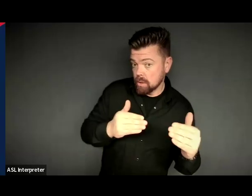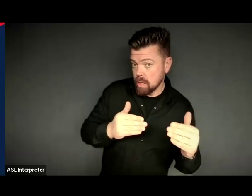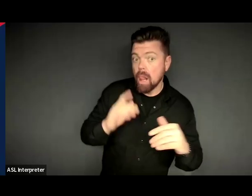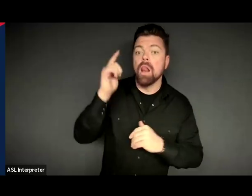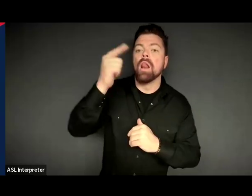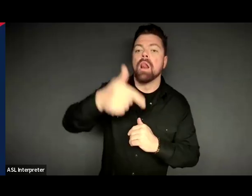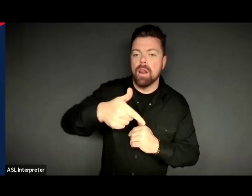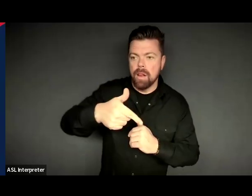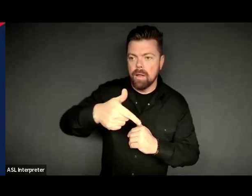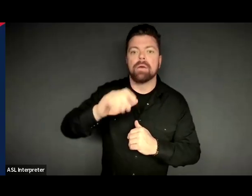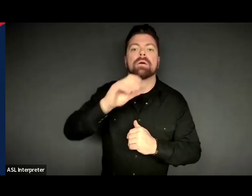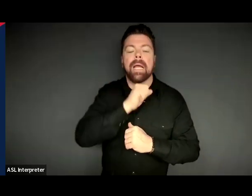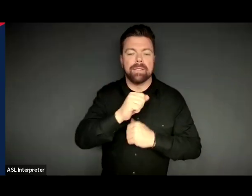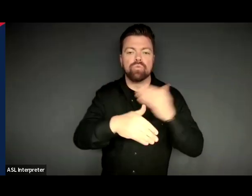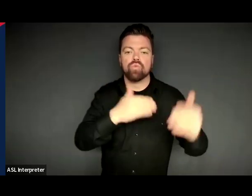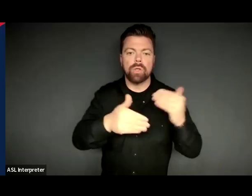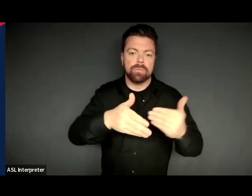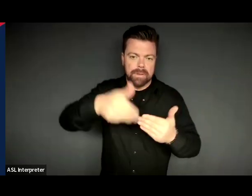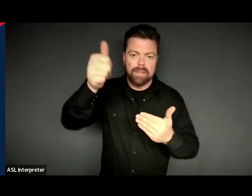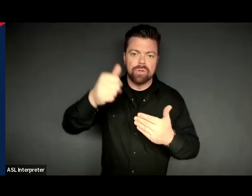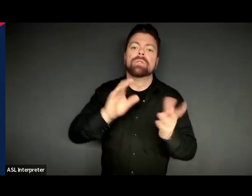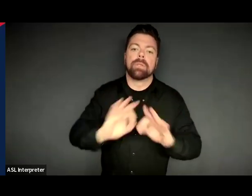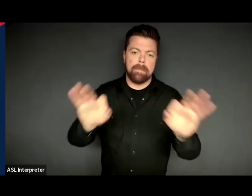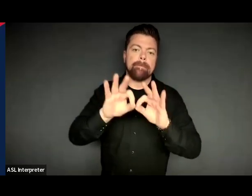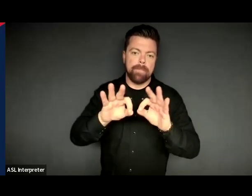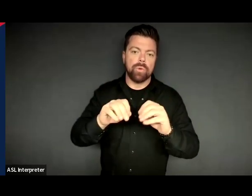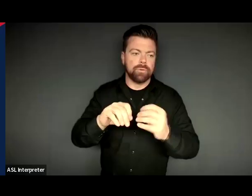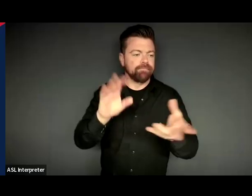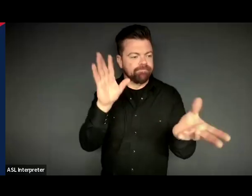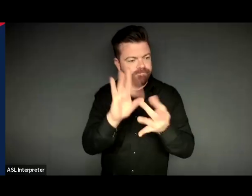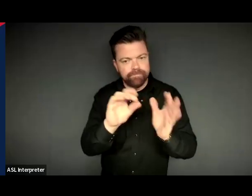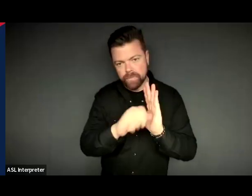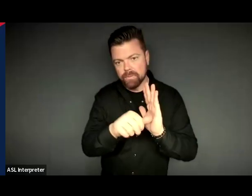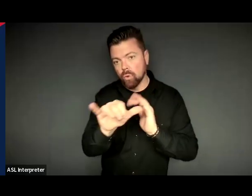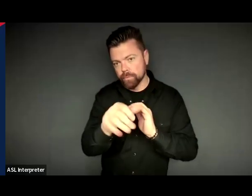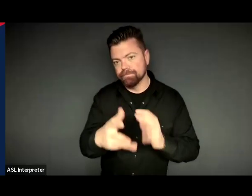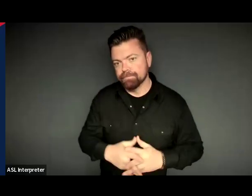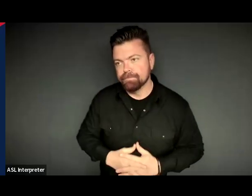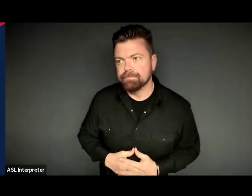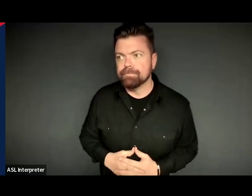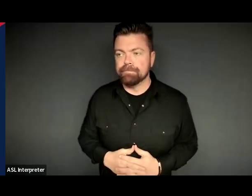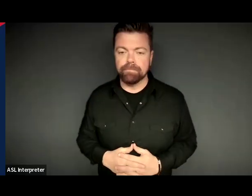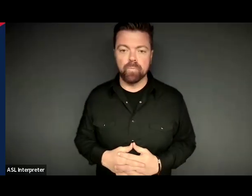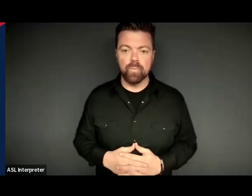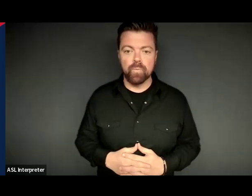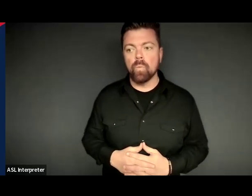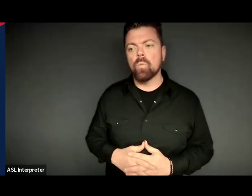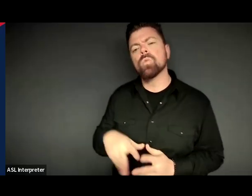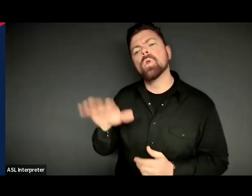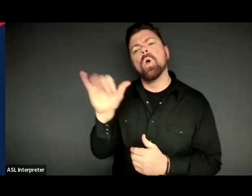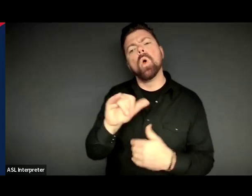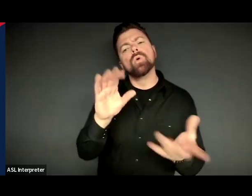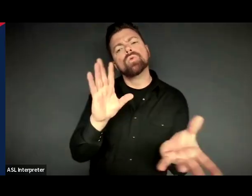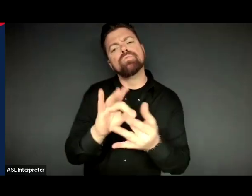easier aging process. So that's important to note also. Something I wanted to